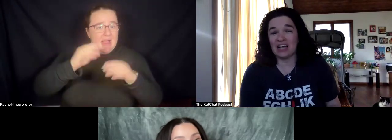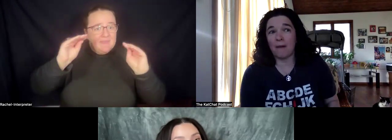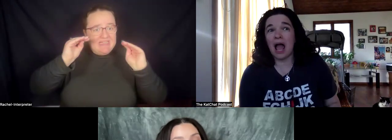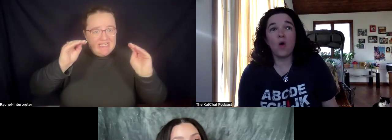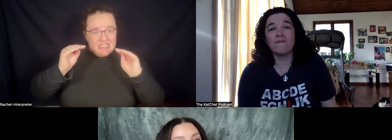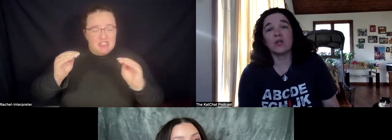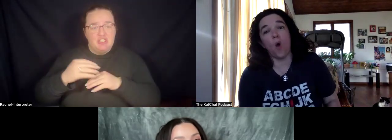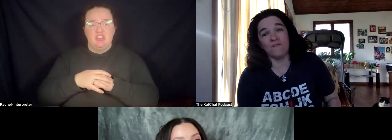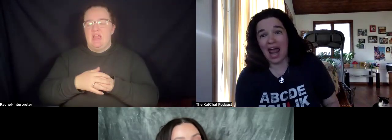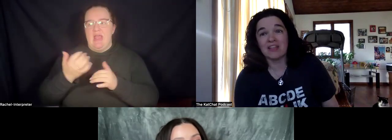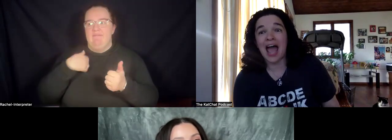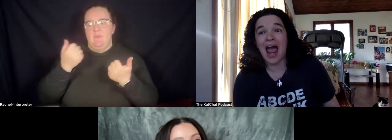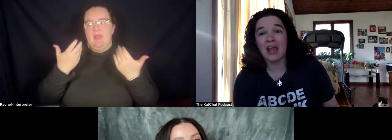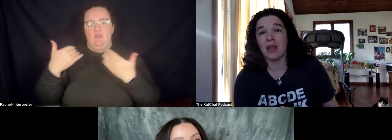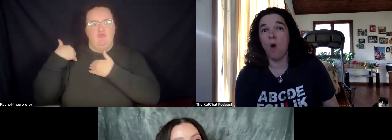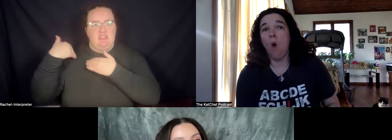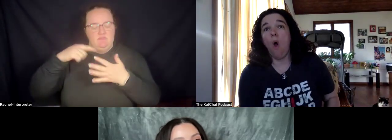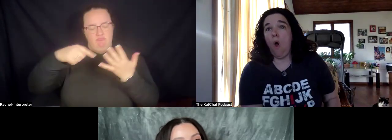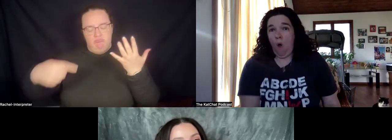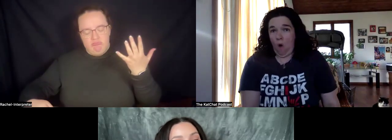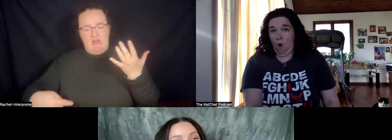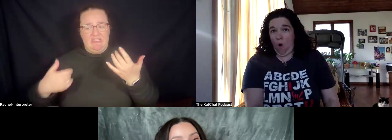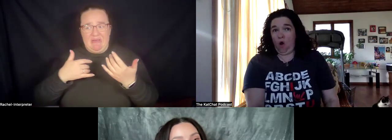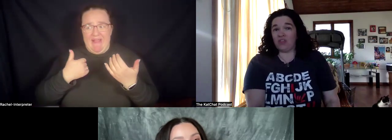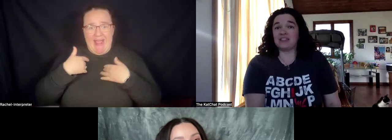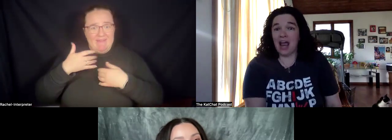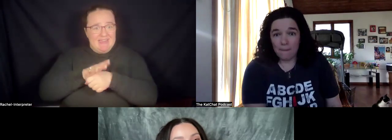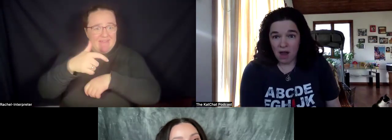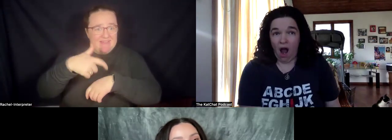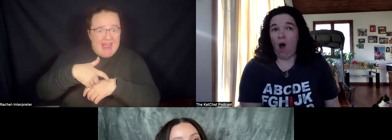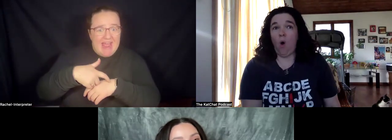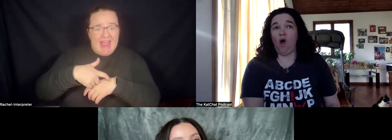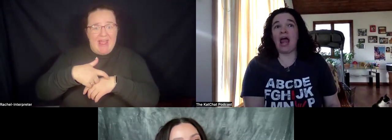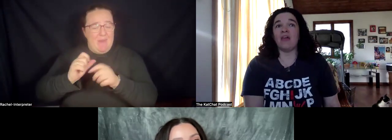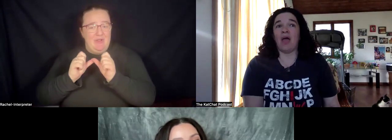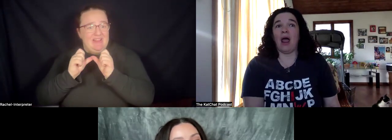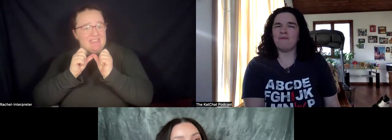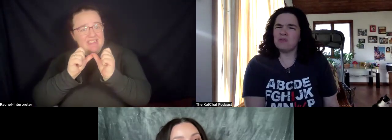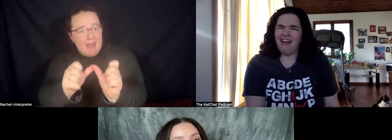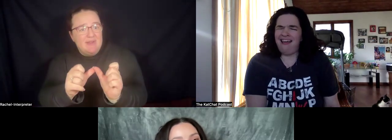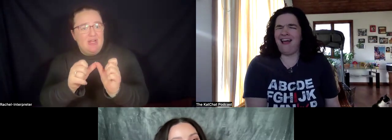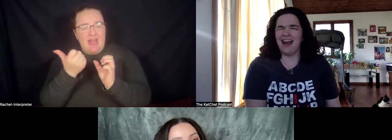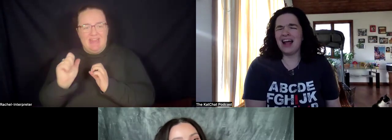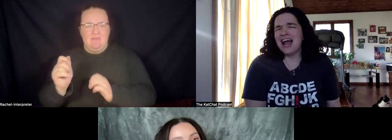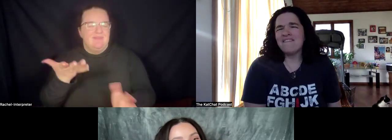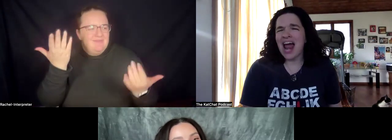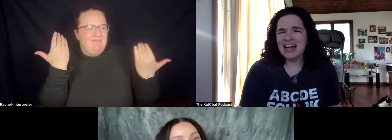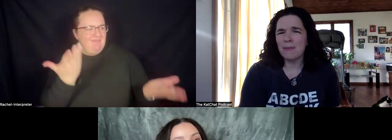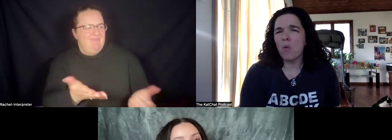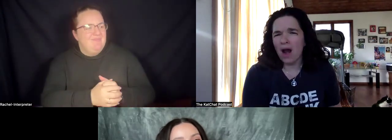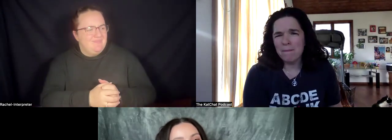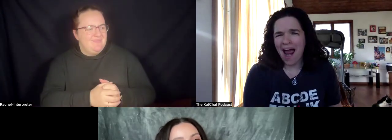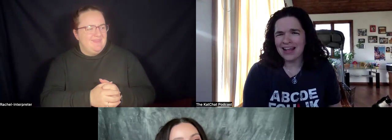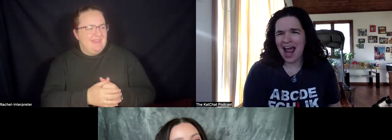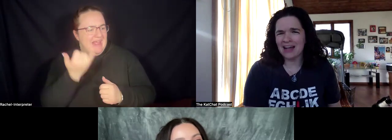all of that. I mean, I don't even know if I have the time or the stamina or anything. My phone died. If it had